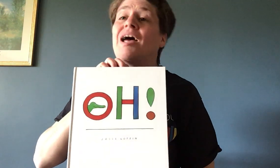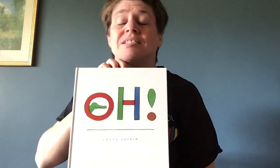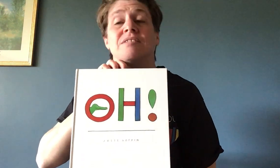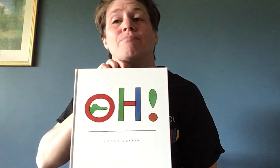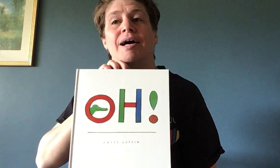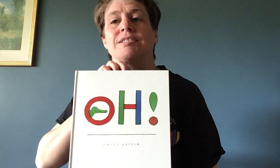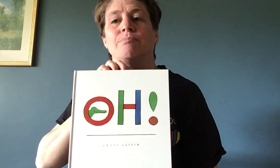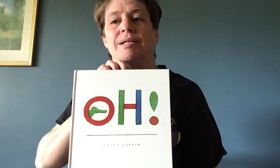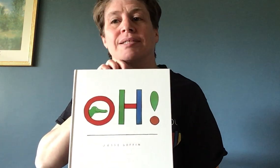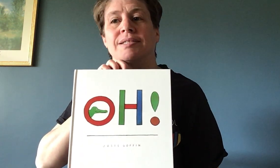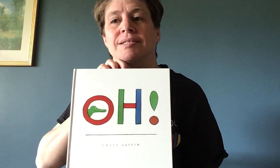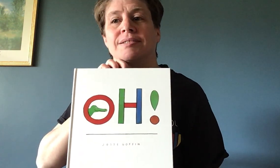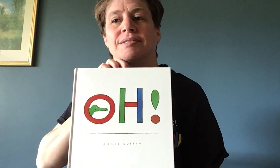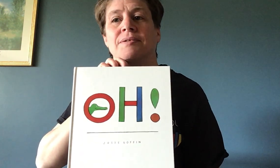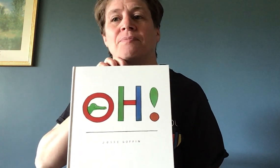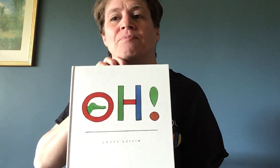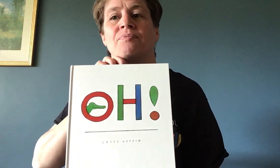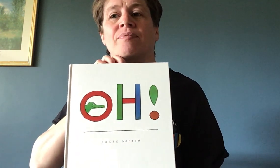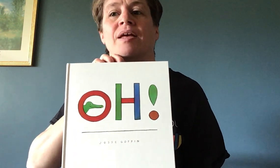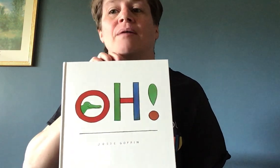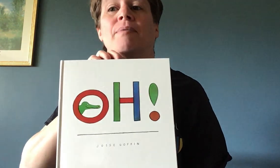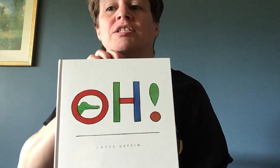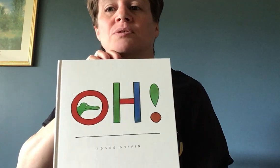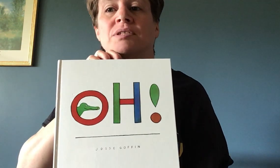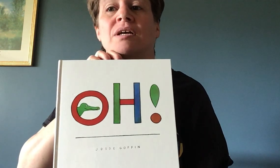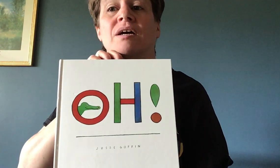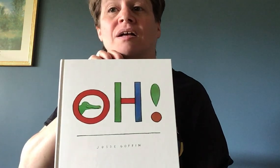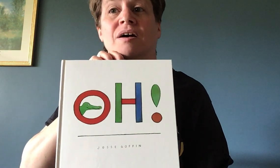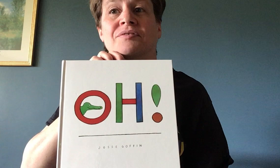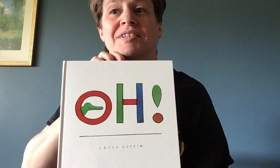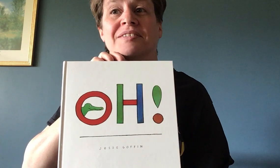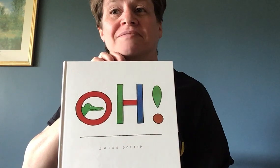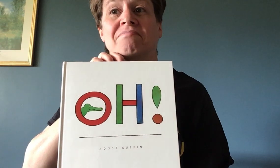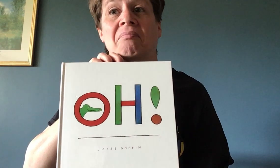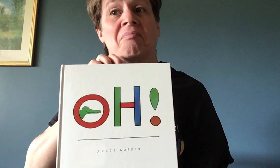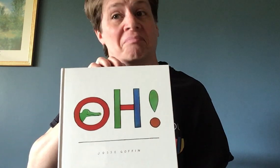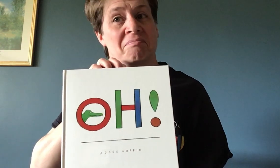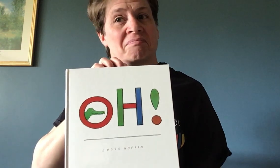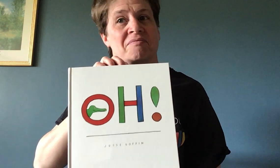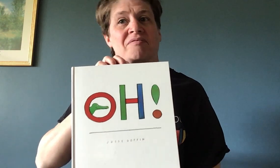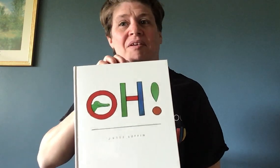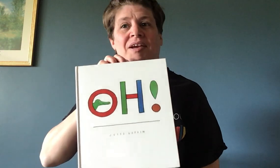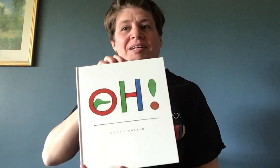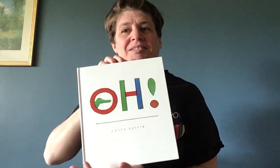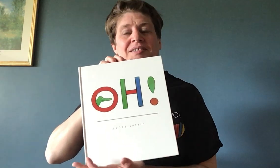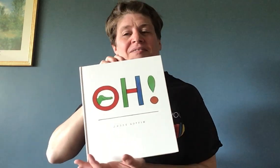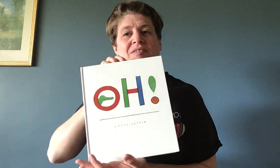lots of possibilities by Josie Goffin. Very nice, very